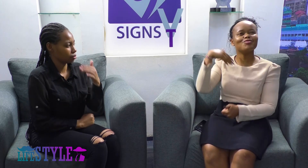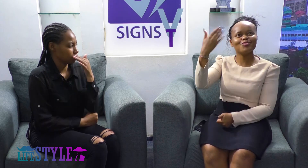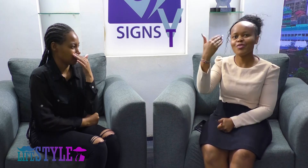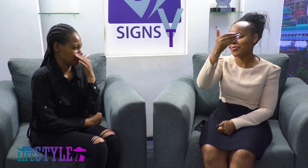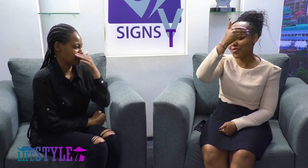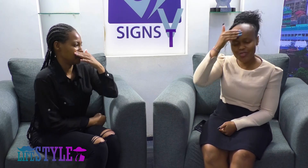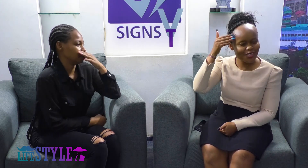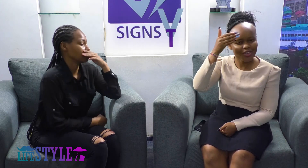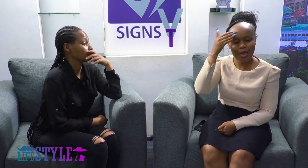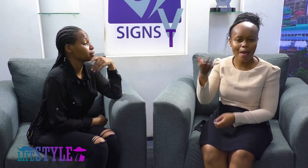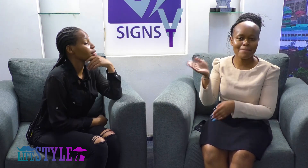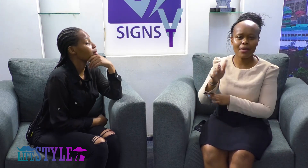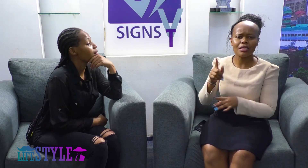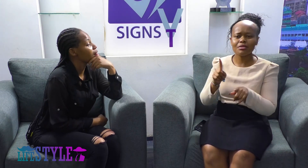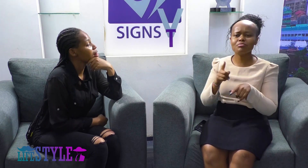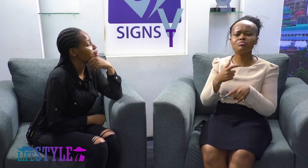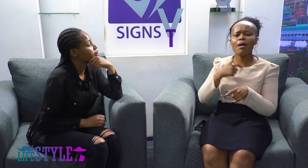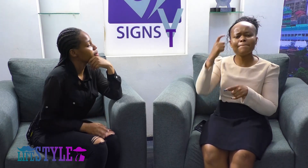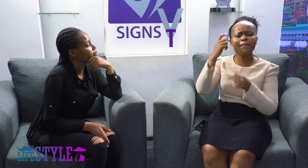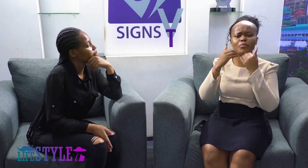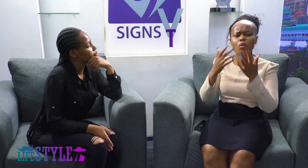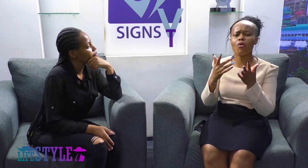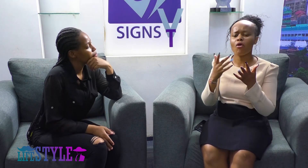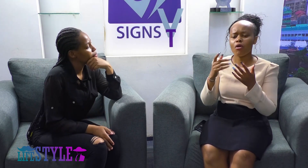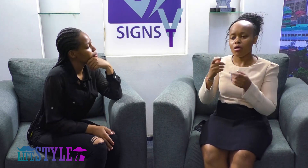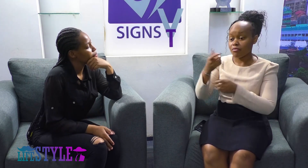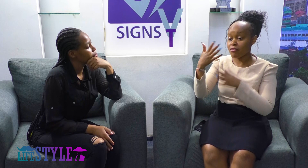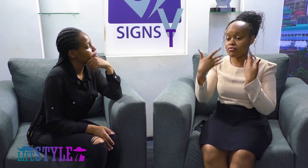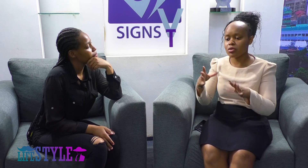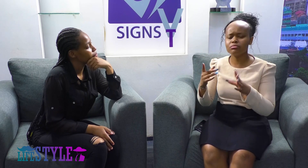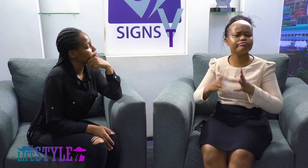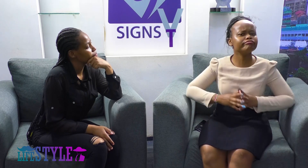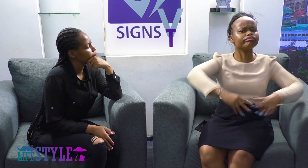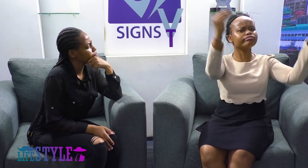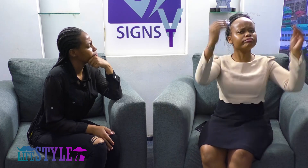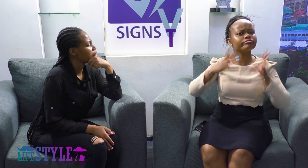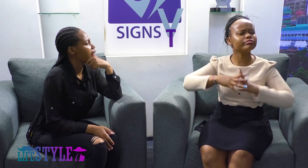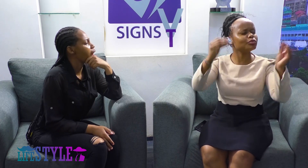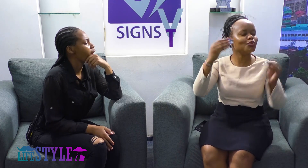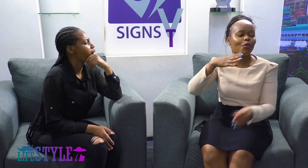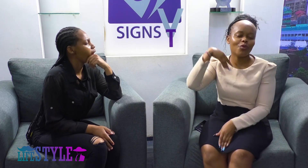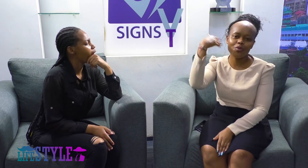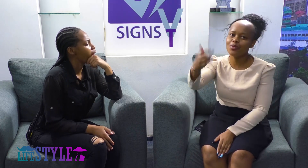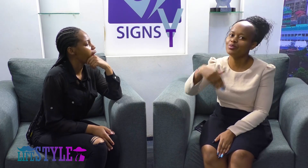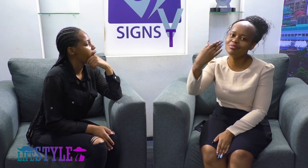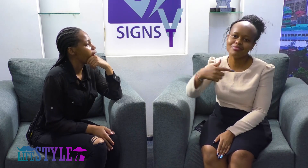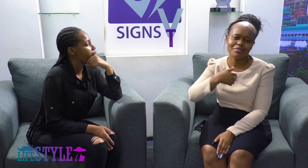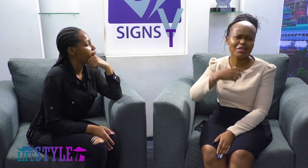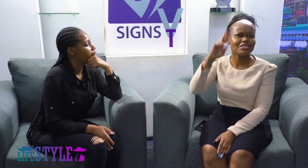And also sometimes when I give out the cash, sometimes I can forget to ask for